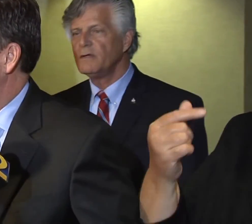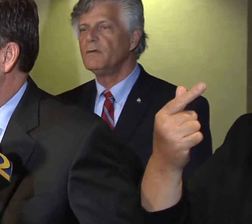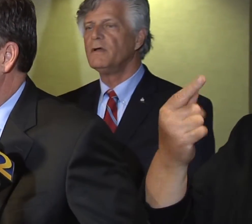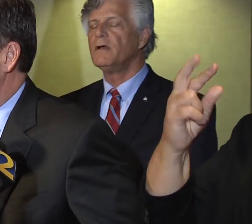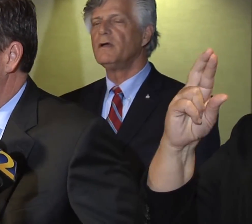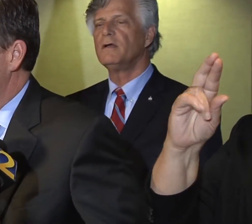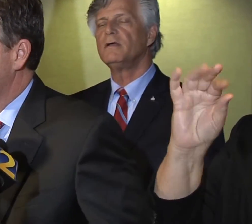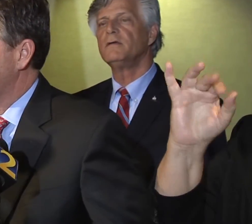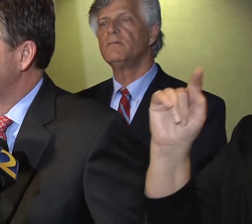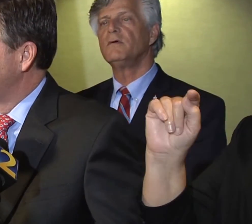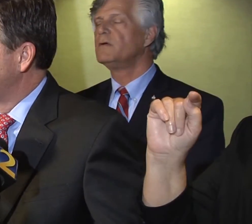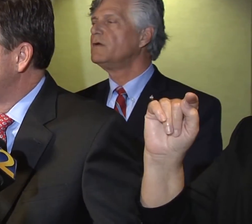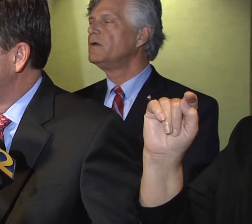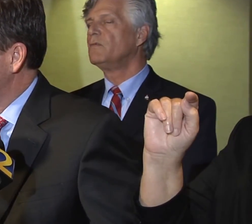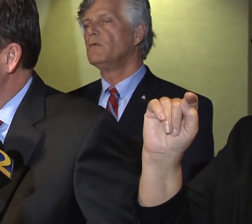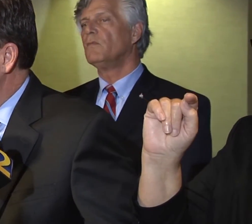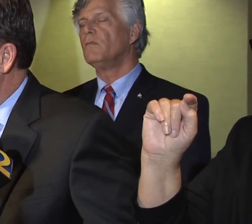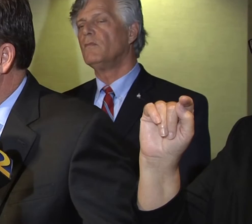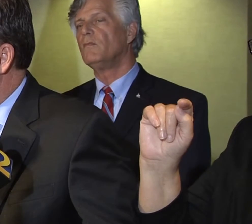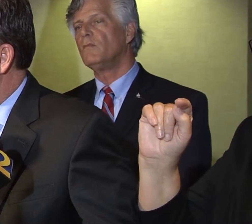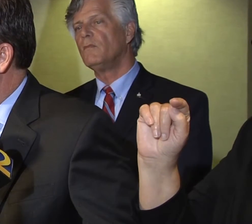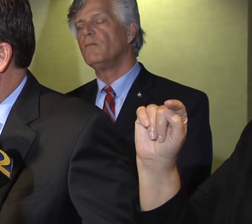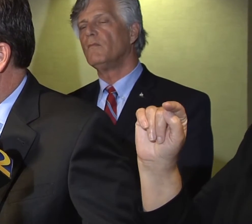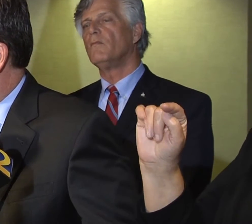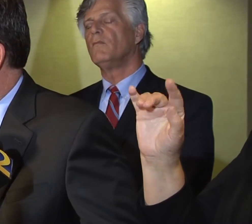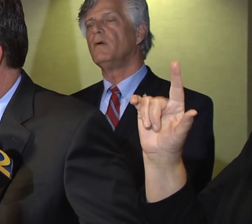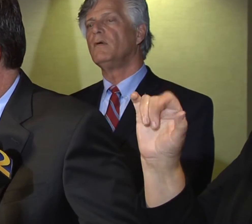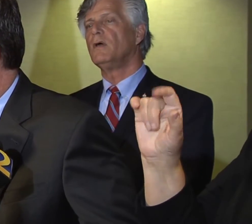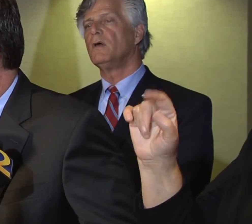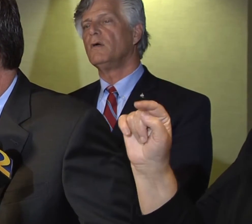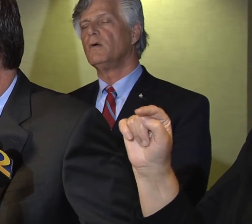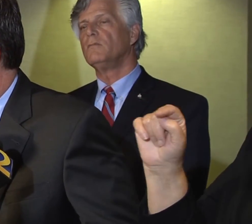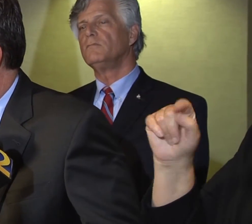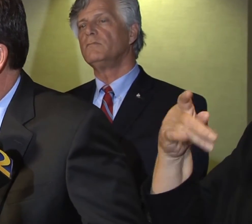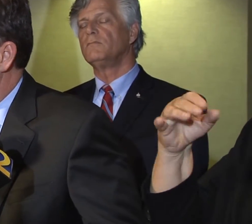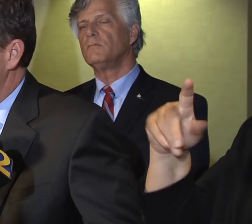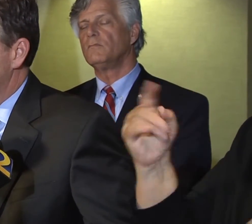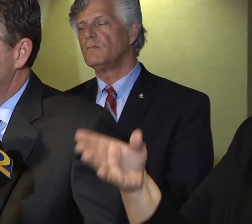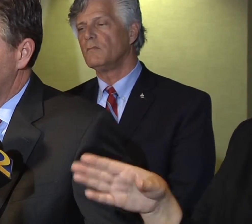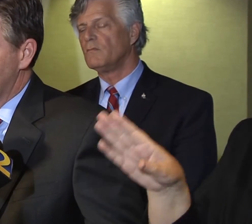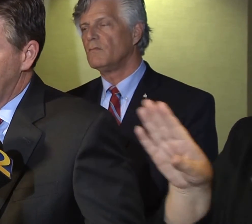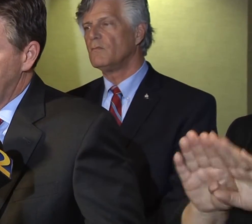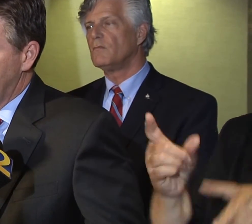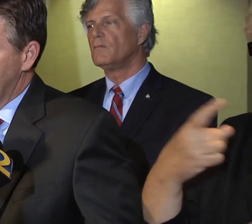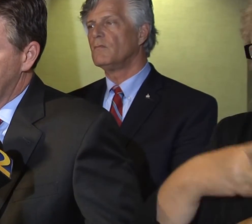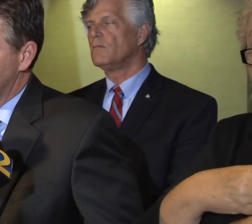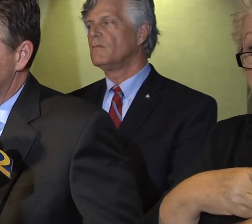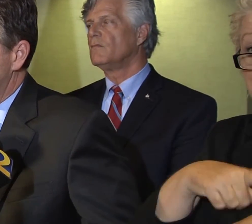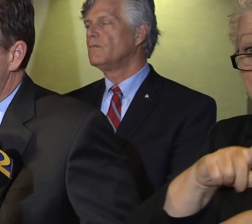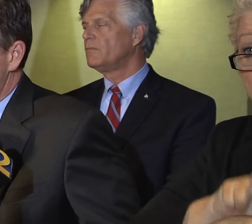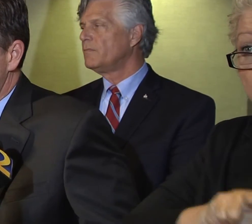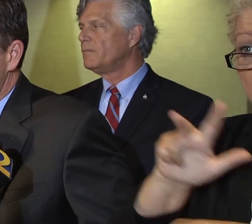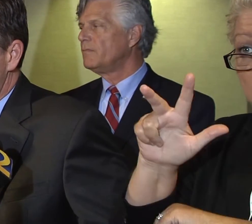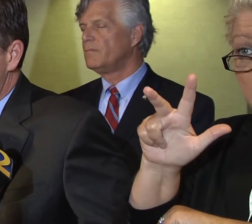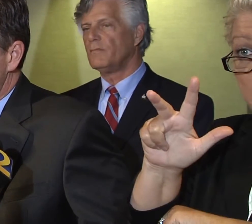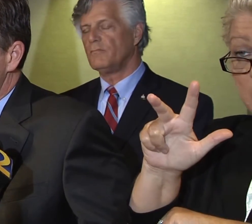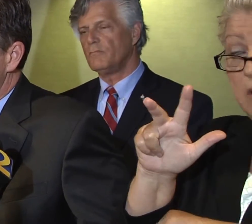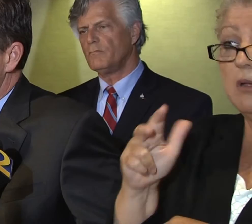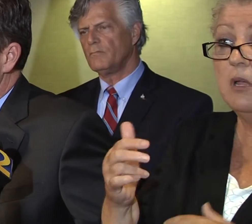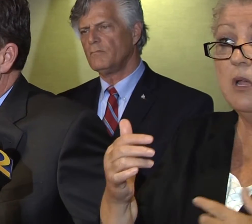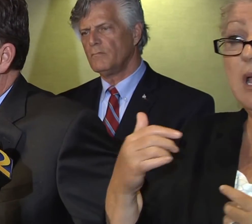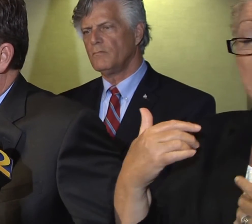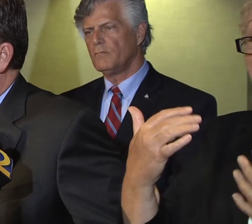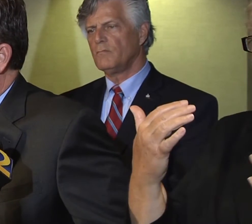Lynch, Executive Director of the Port Authority. The port was shut down today at 3:00, and as we speak, we're buttoning up some of the